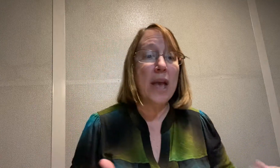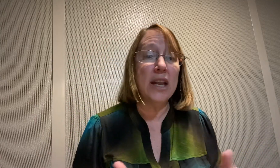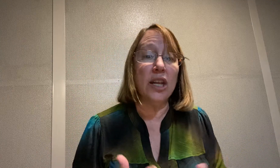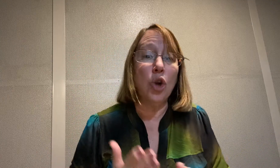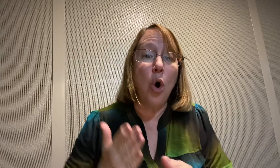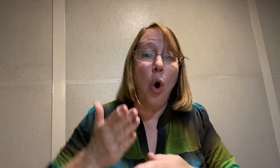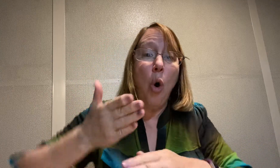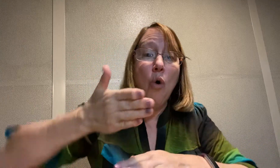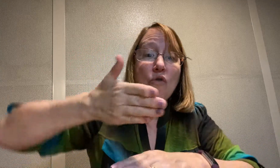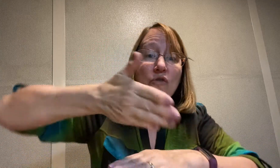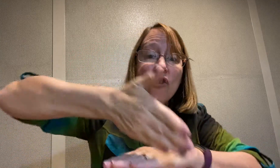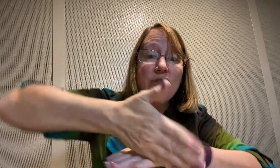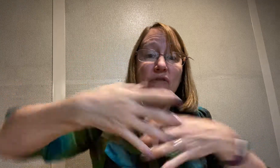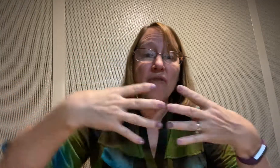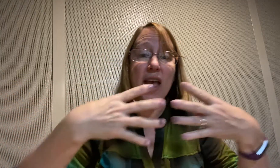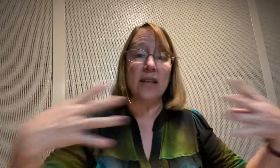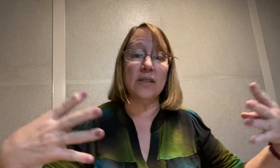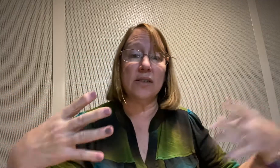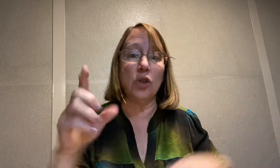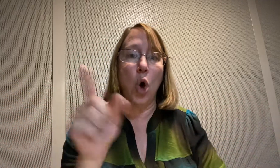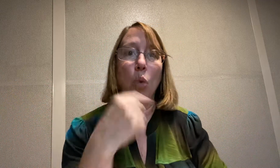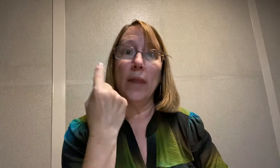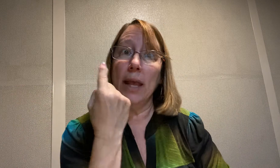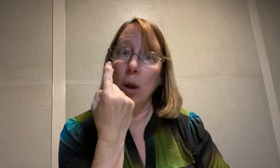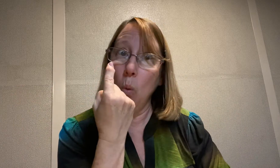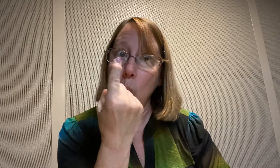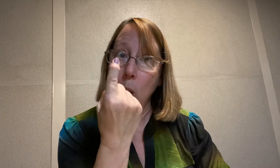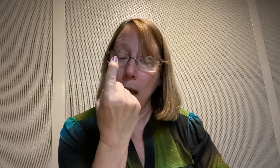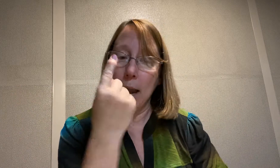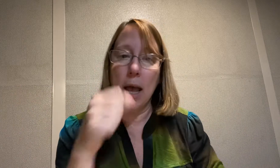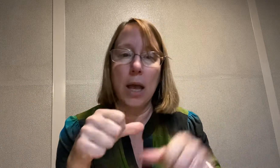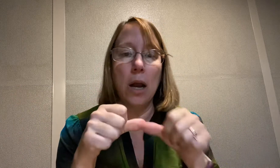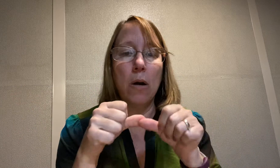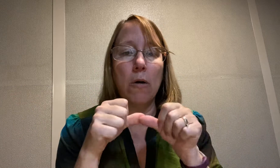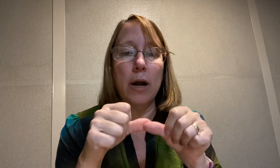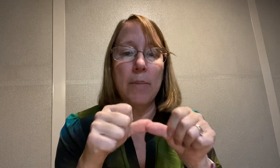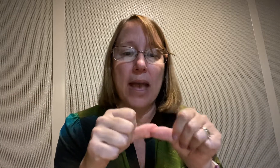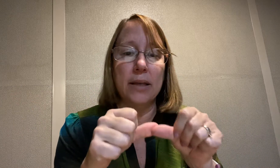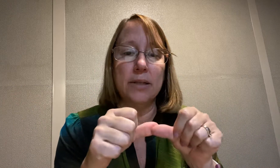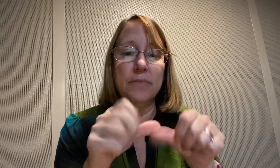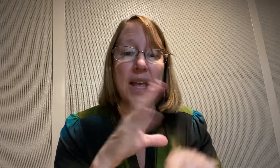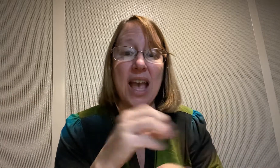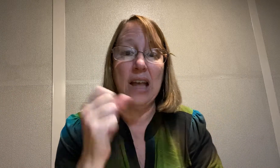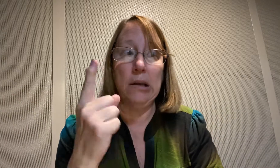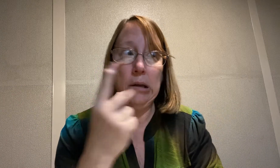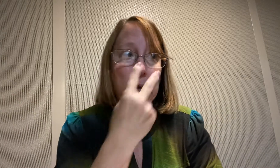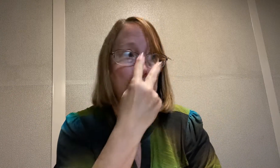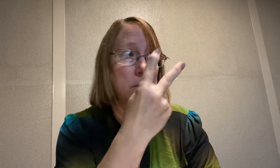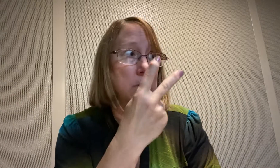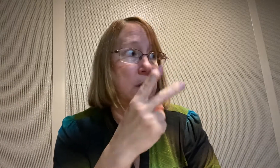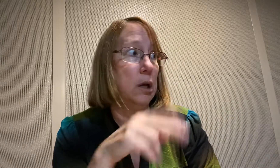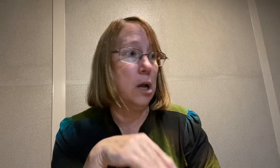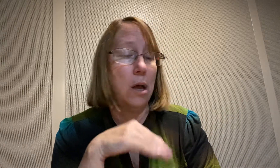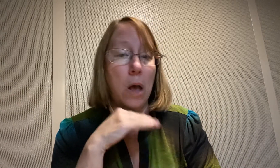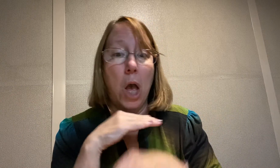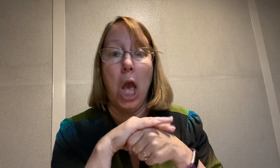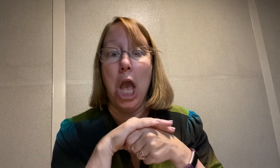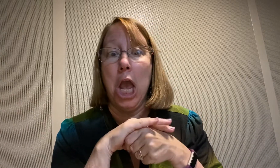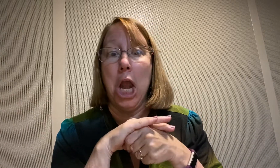it over the fence, only one remained, and he had seen